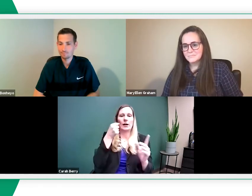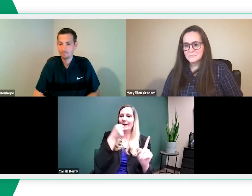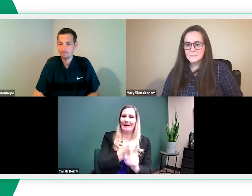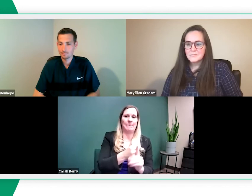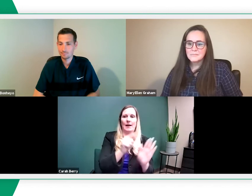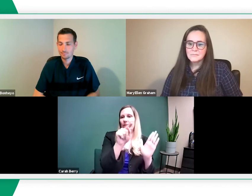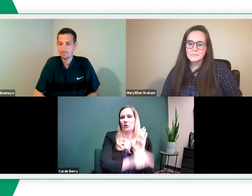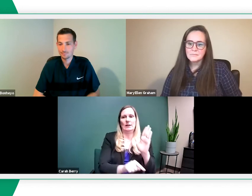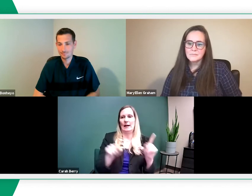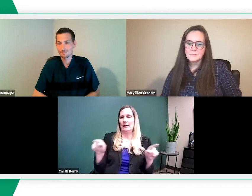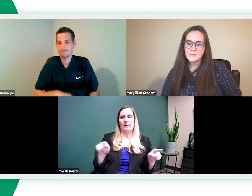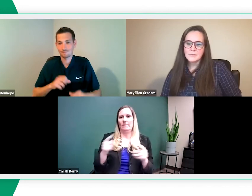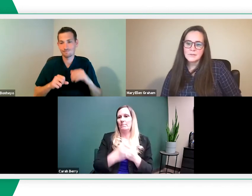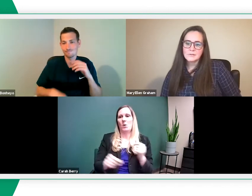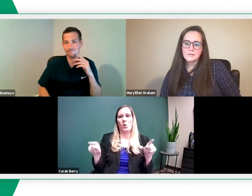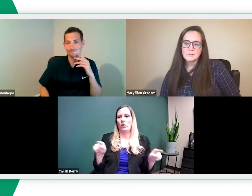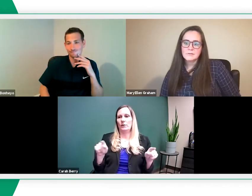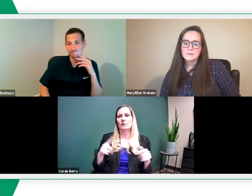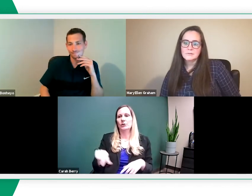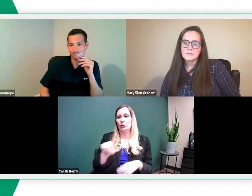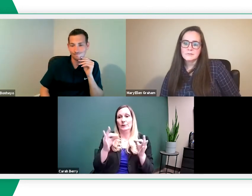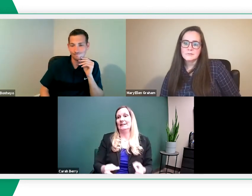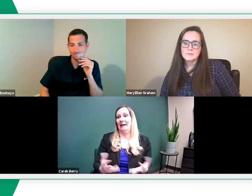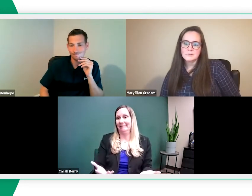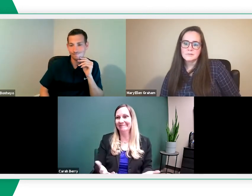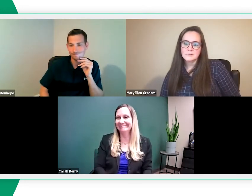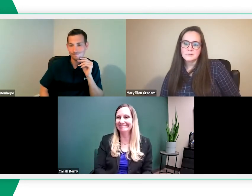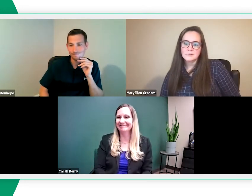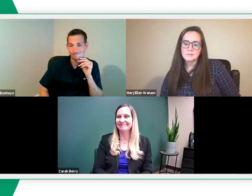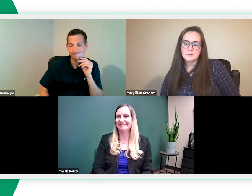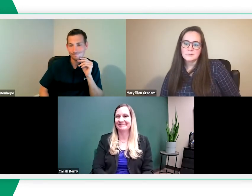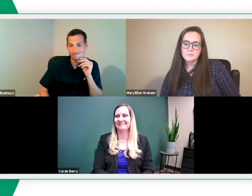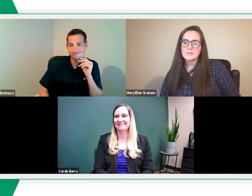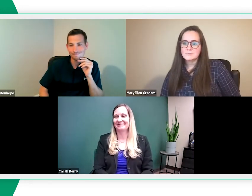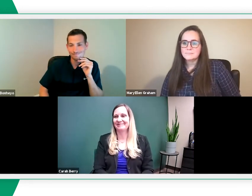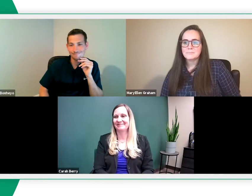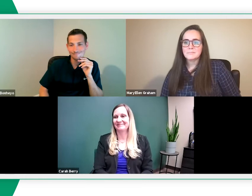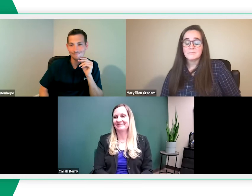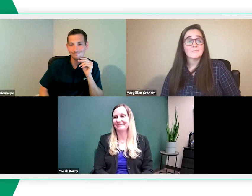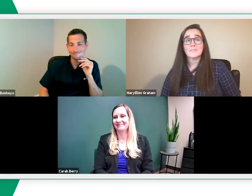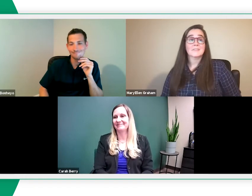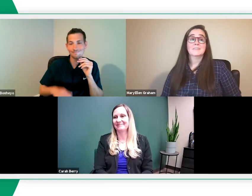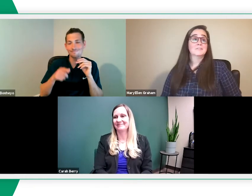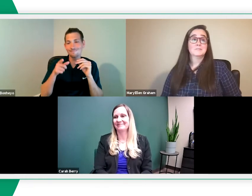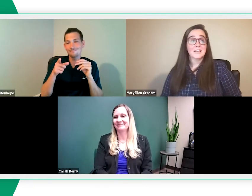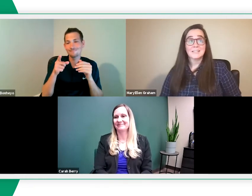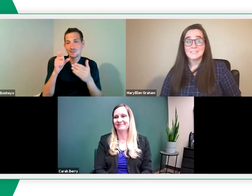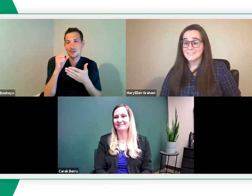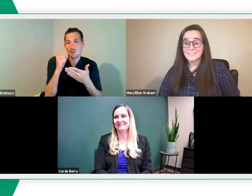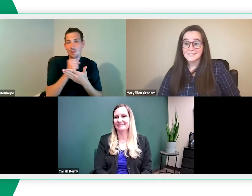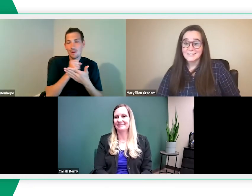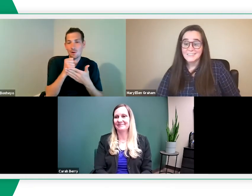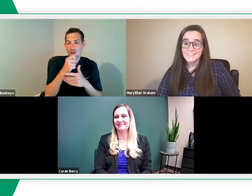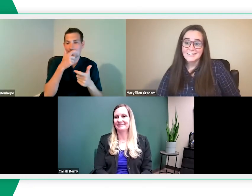can impact, whether positive or negative, in both ways. So you decide.